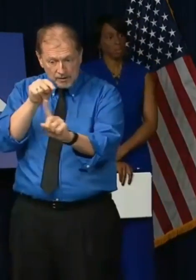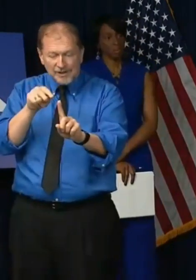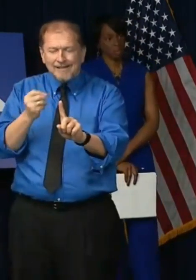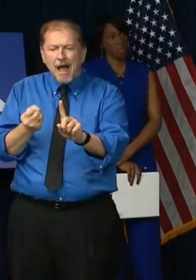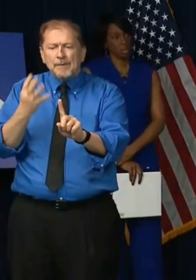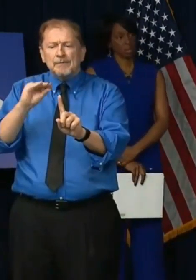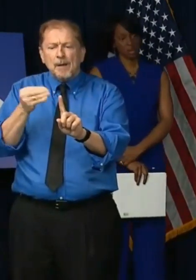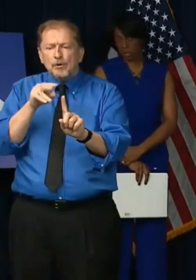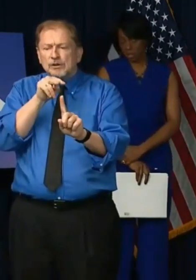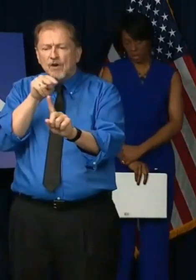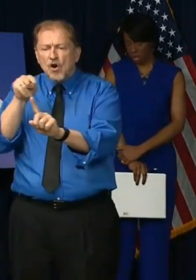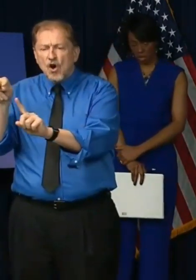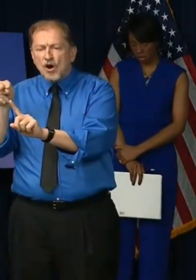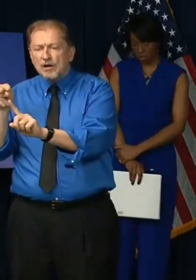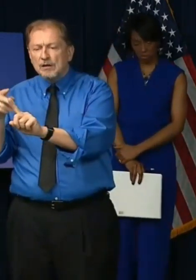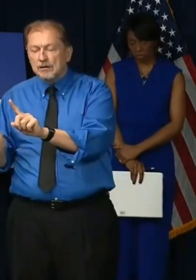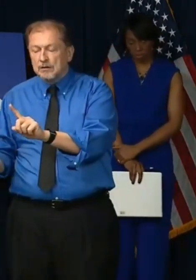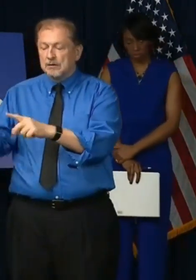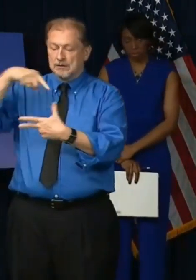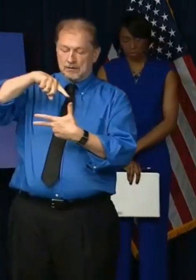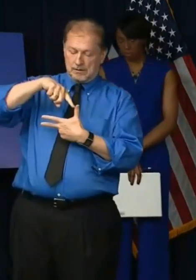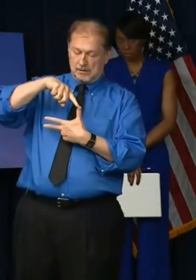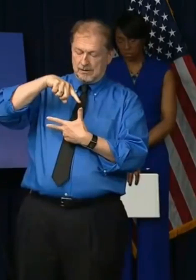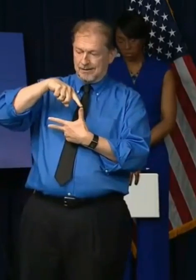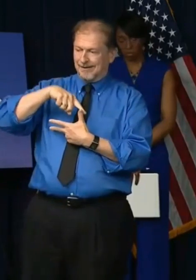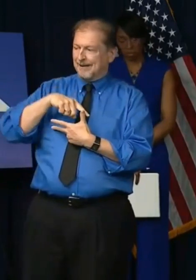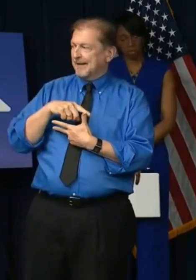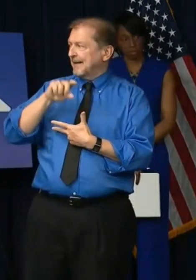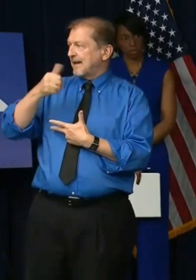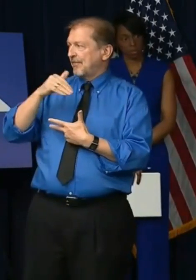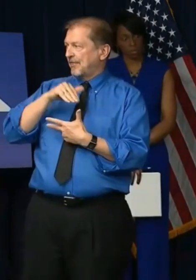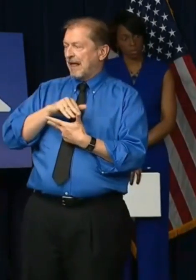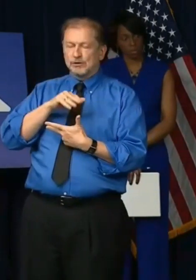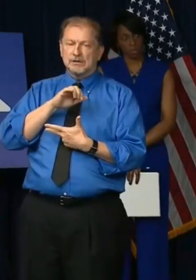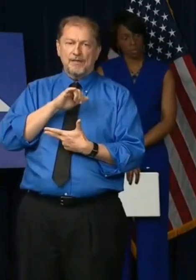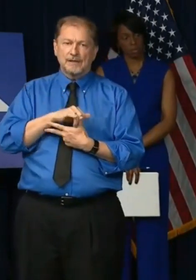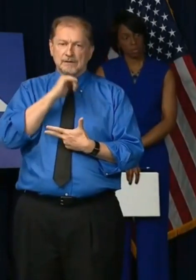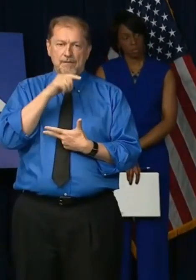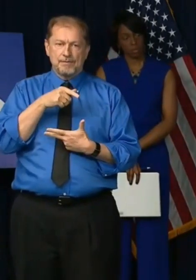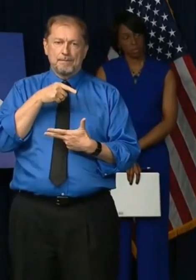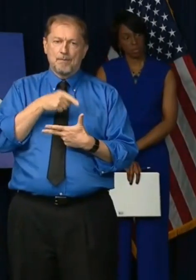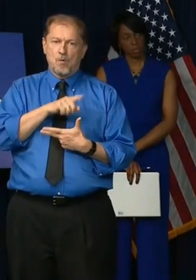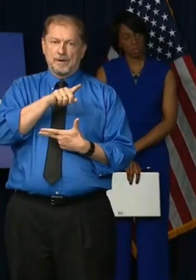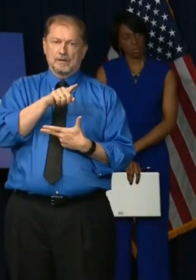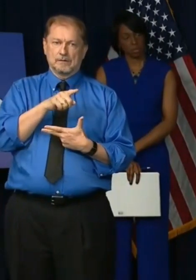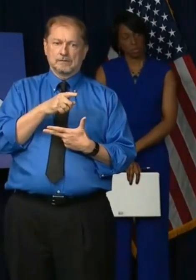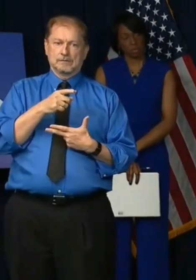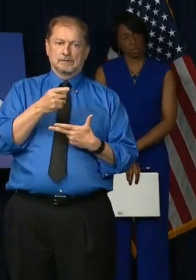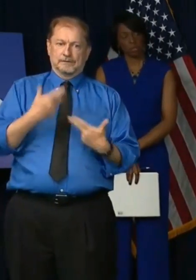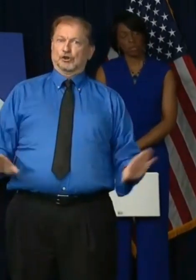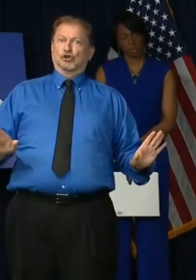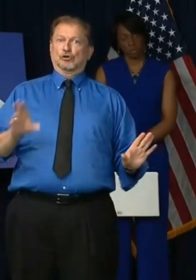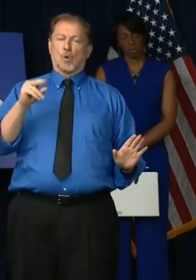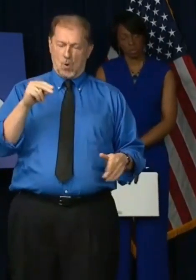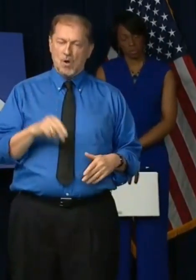be clear that 10,000 isn't the gating issue. It is a milestone on the way